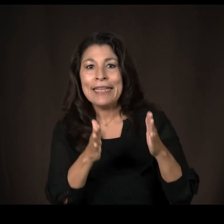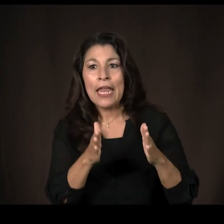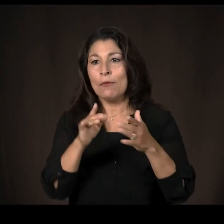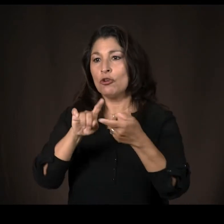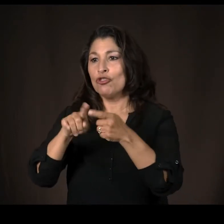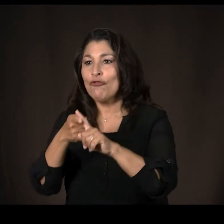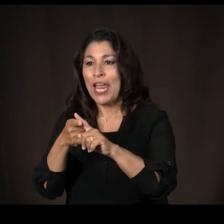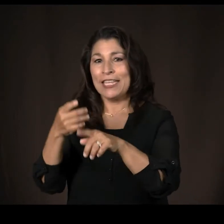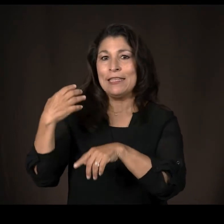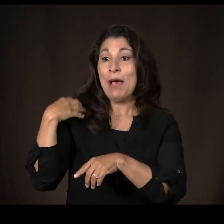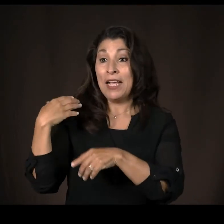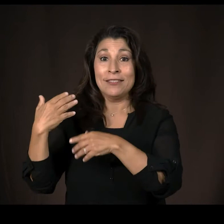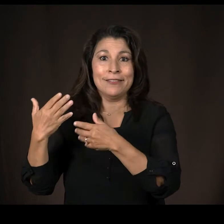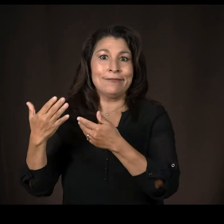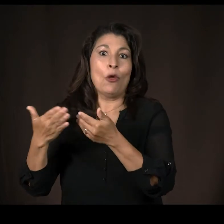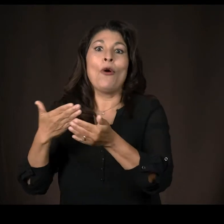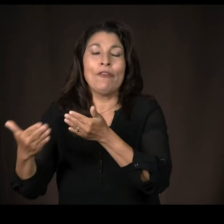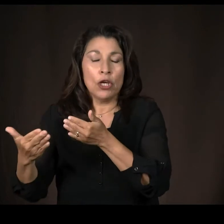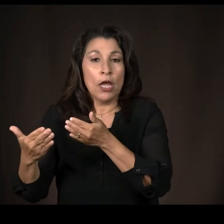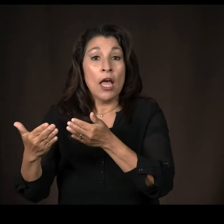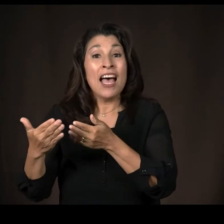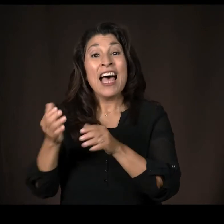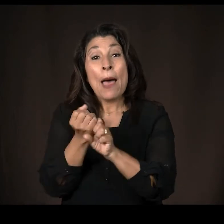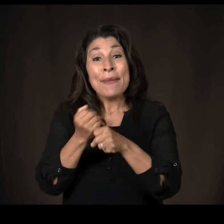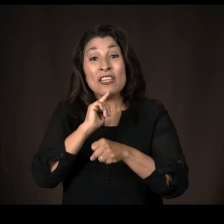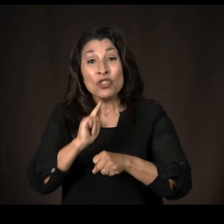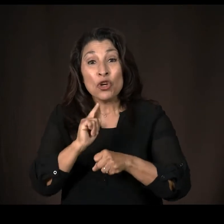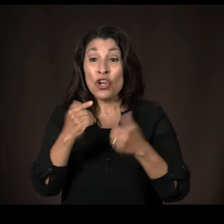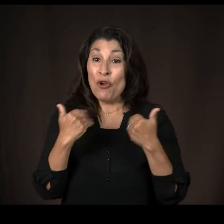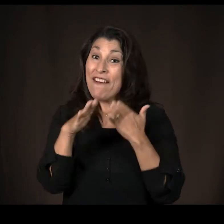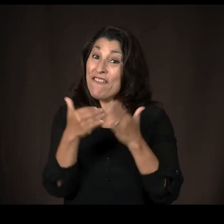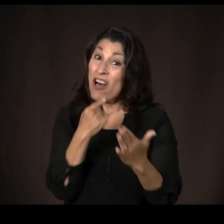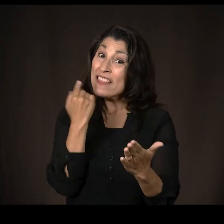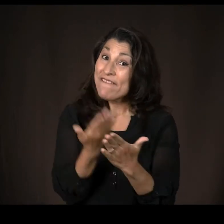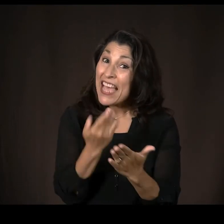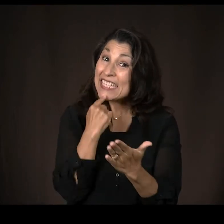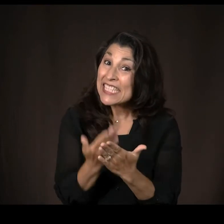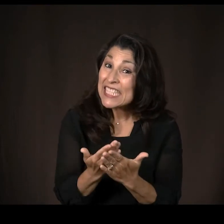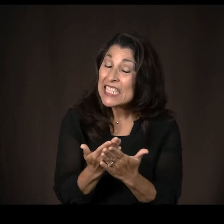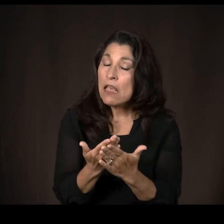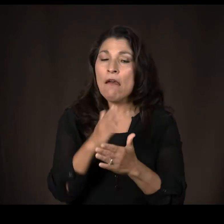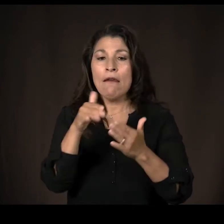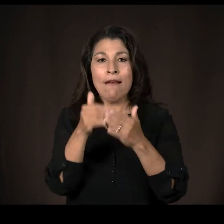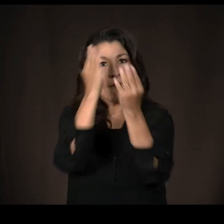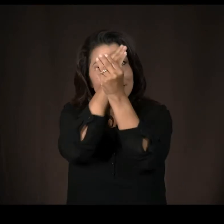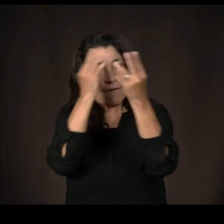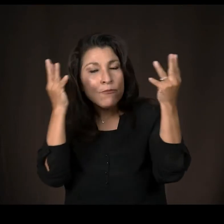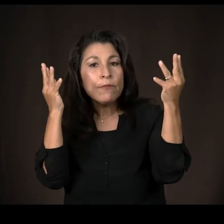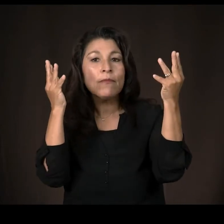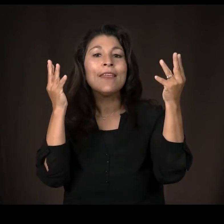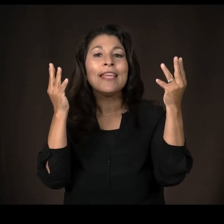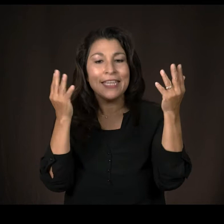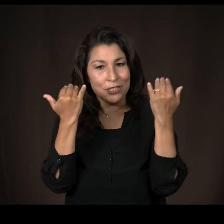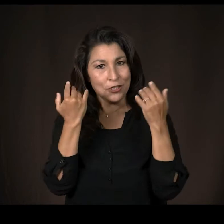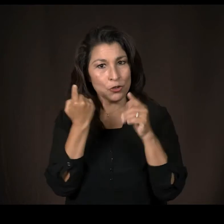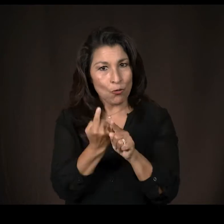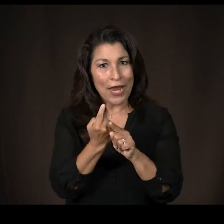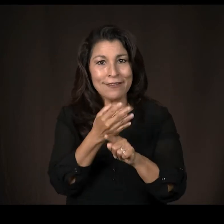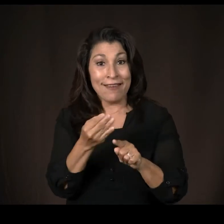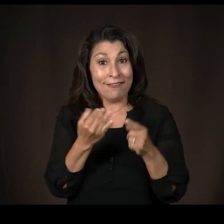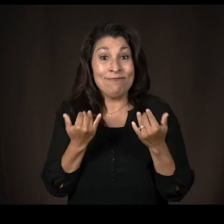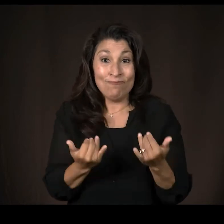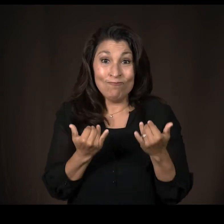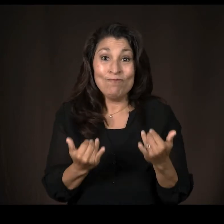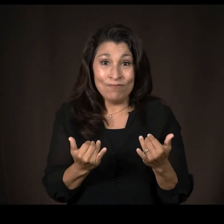neighbors, your boss, whoever, make sure you have all the facts and all your information is correct